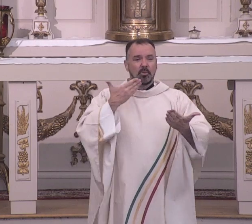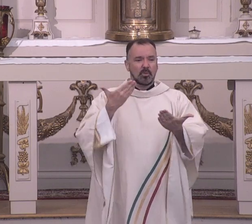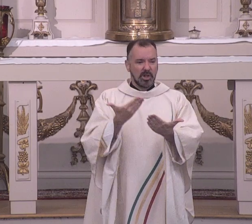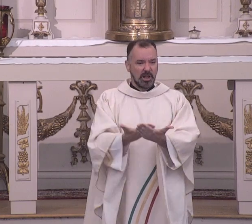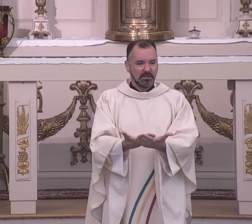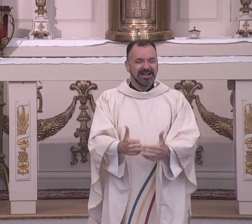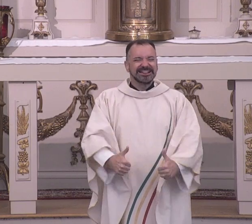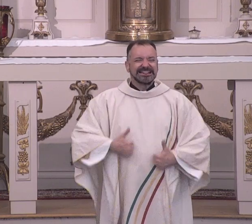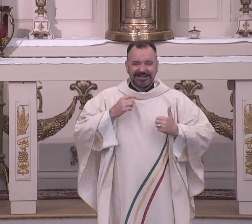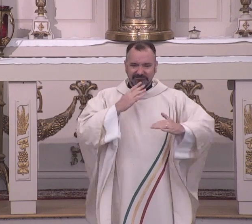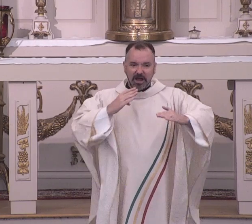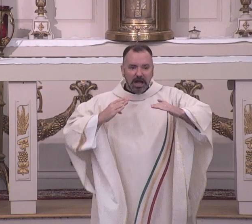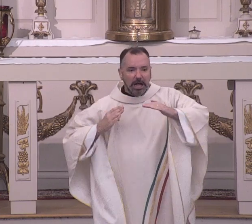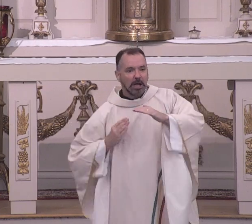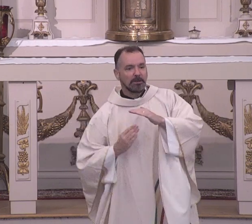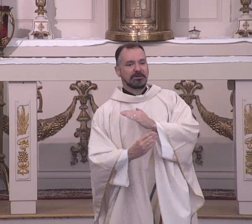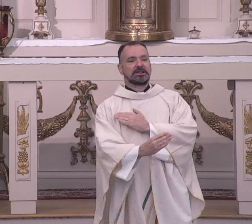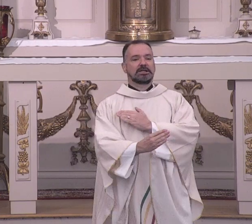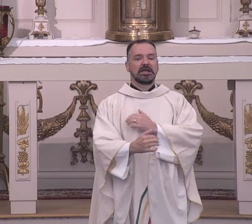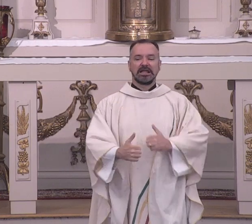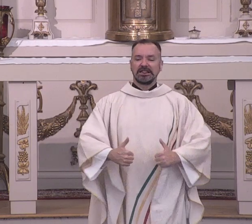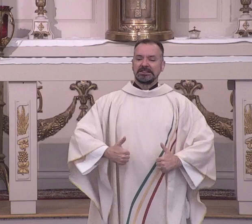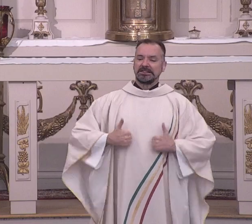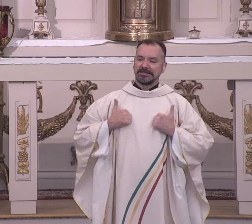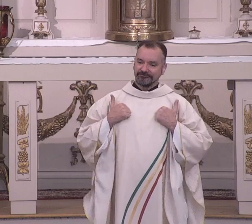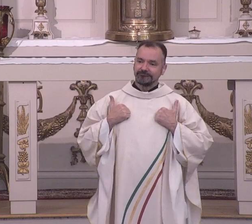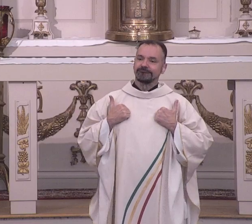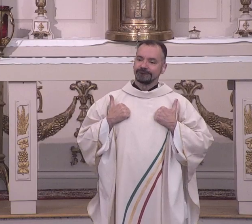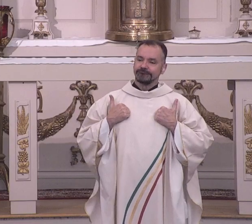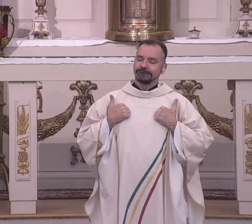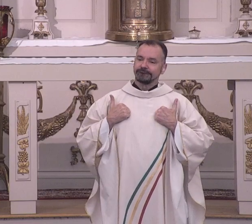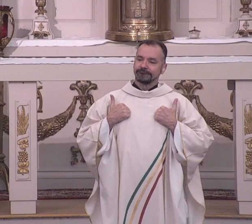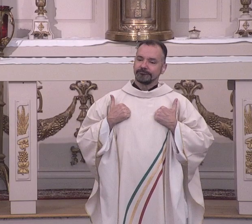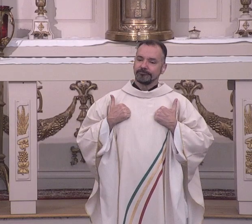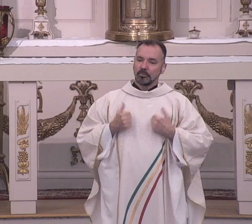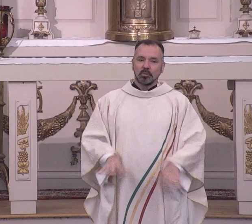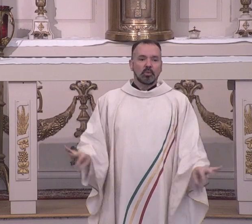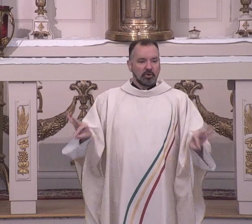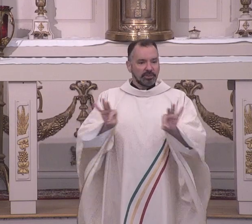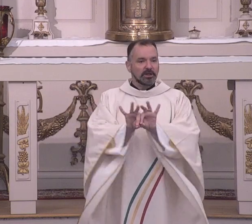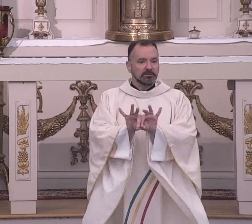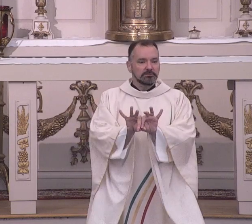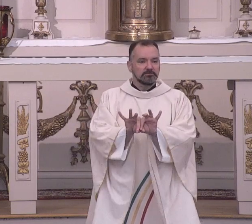Jesus gives us a teachable moment to help us to live our lives well with humility.